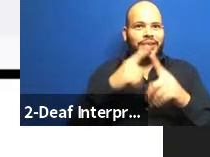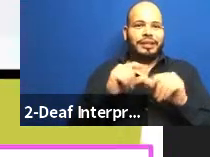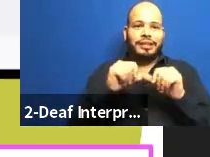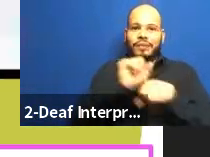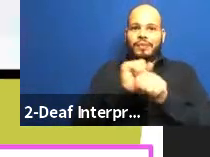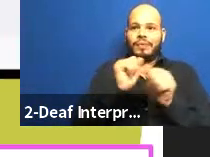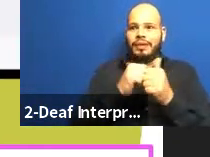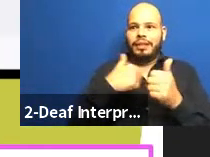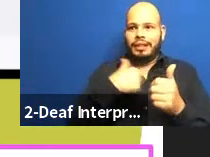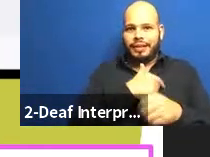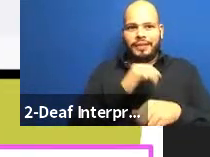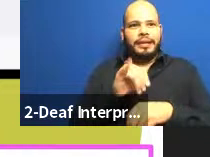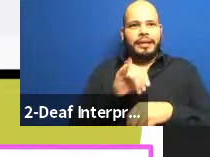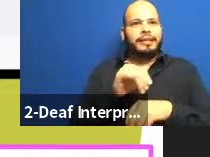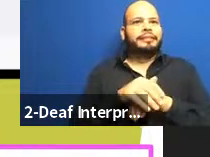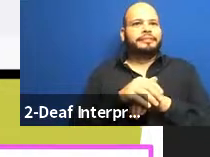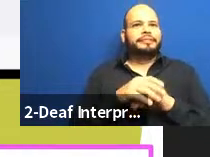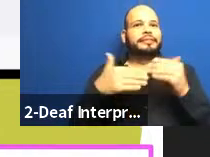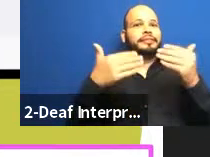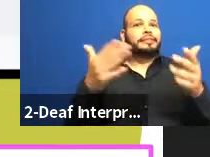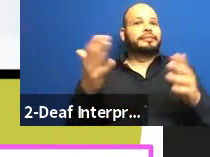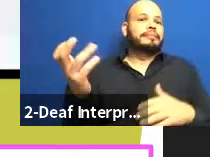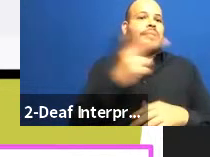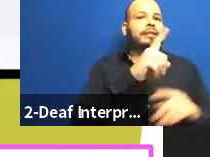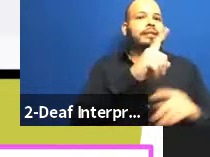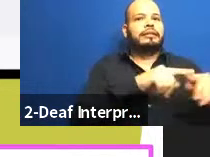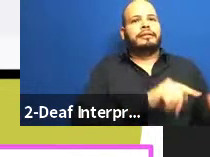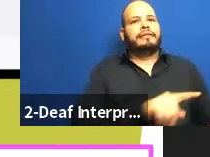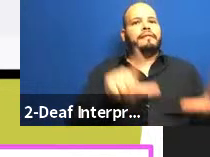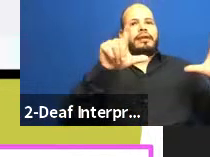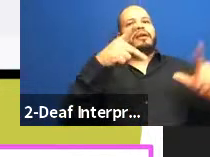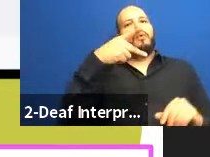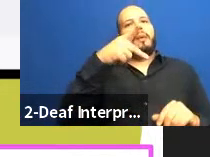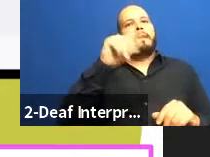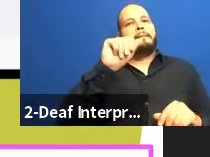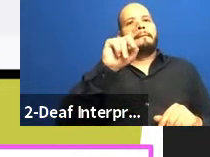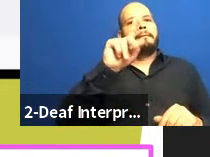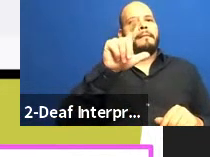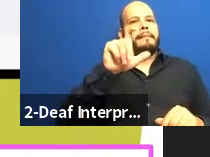And I think we'll go right to it now. And there we go. Thanks, y'all.